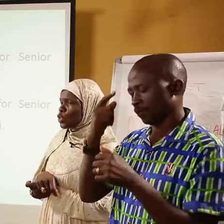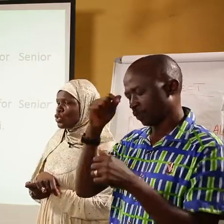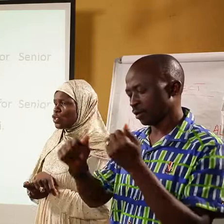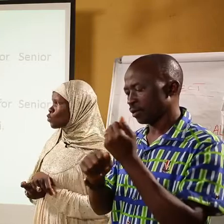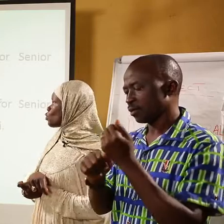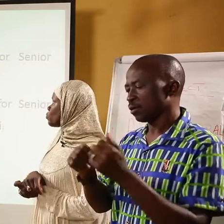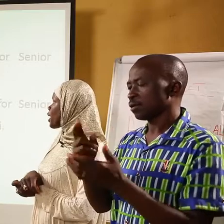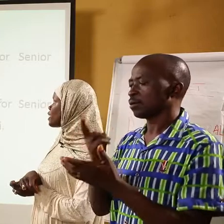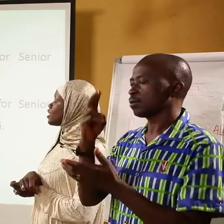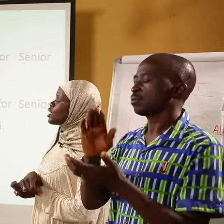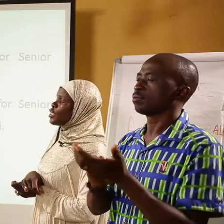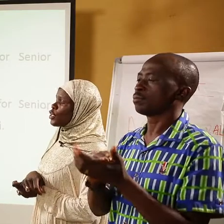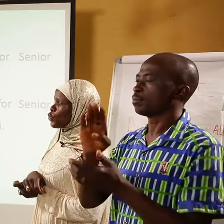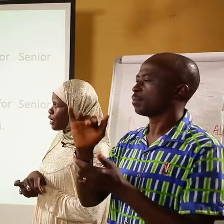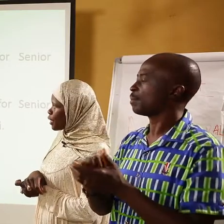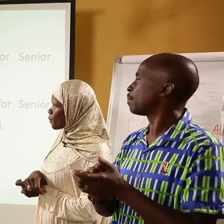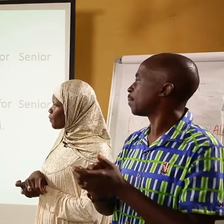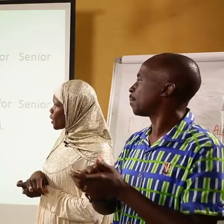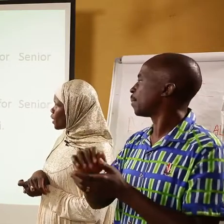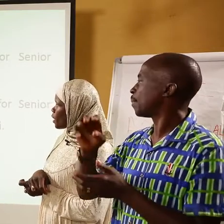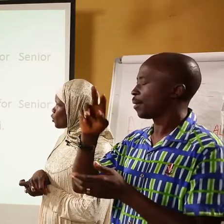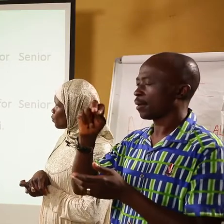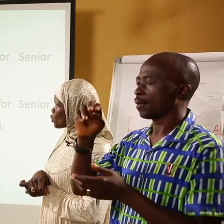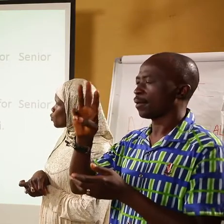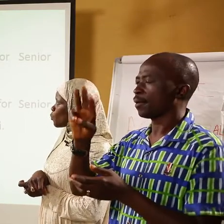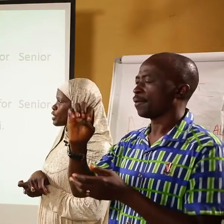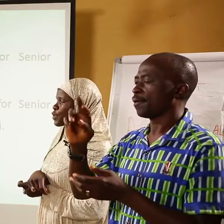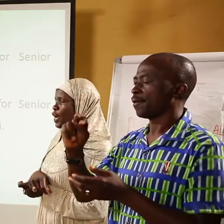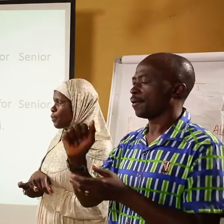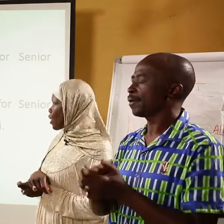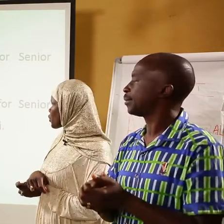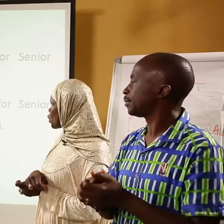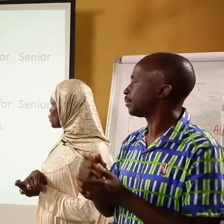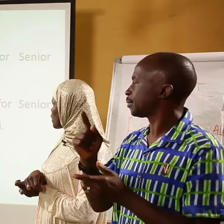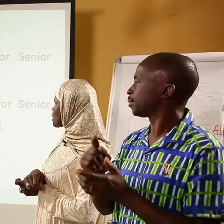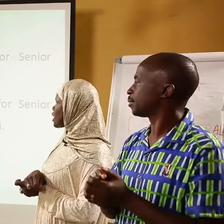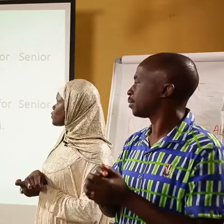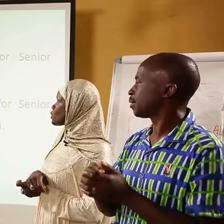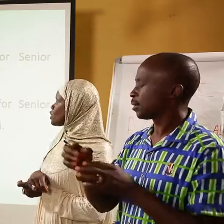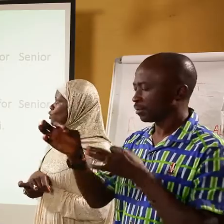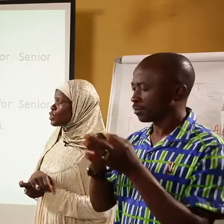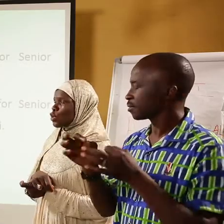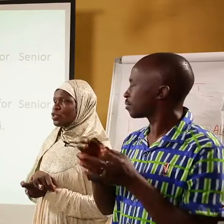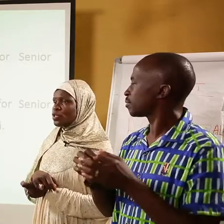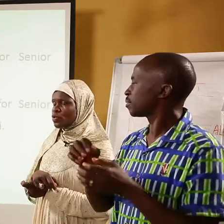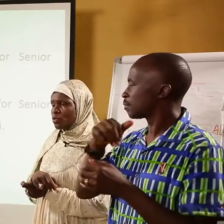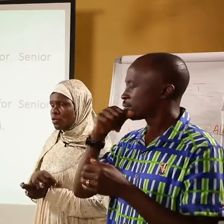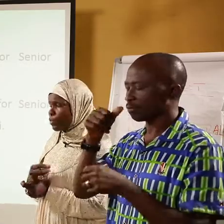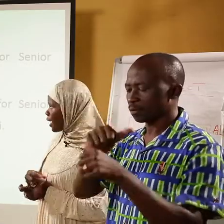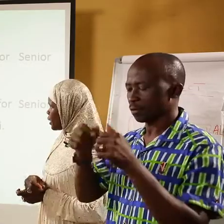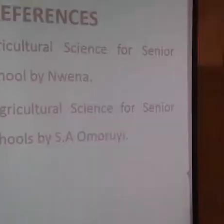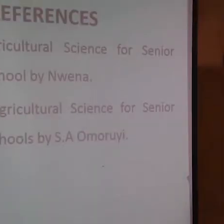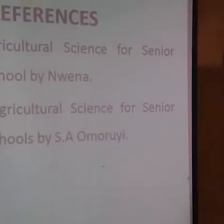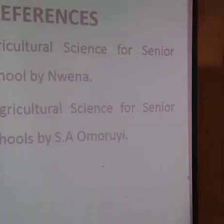Senior Secondary School by Iwena. Number two, Prescribed Agricultural Science for Senior Secondary